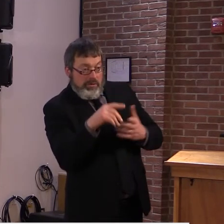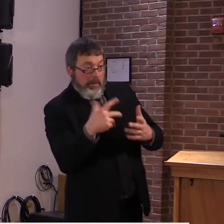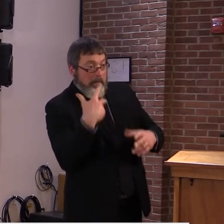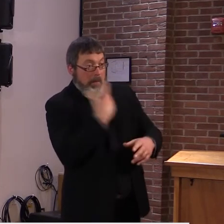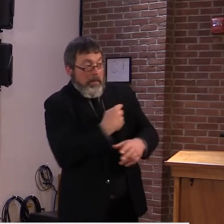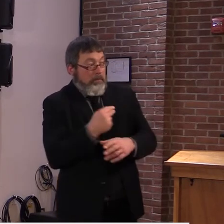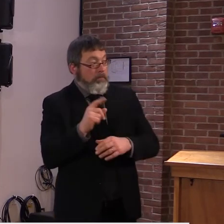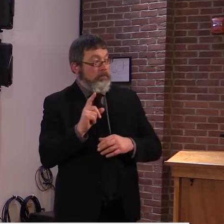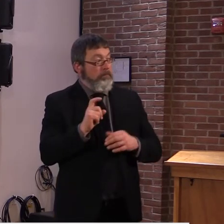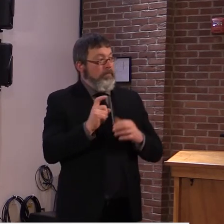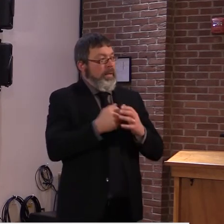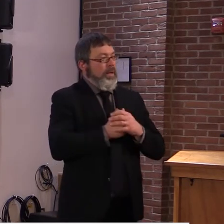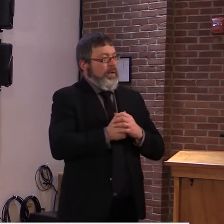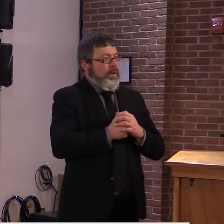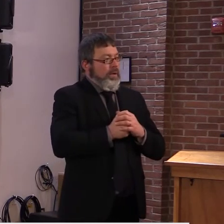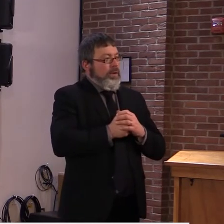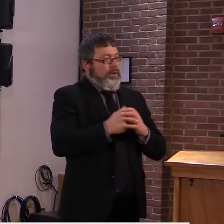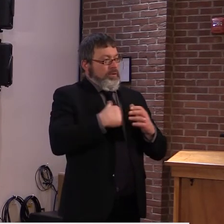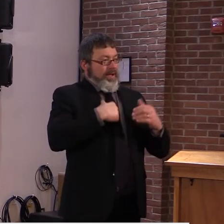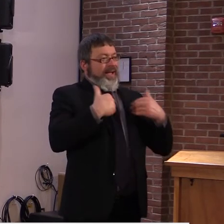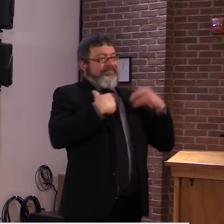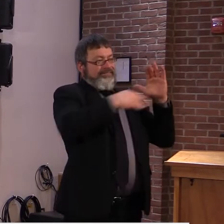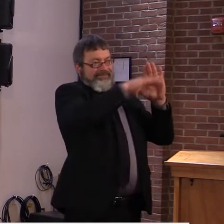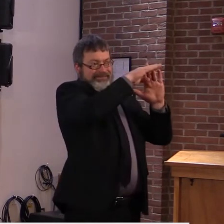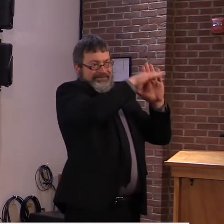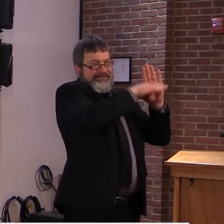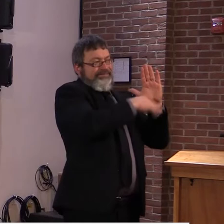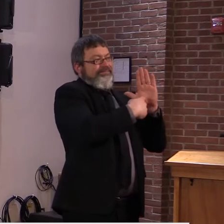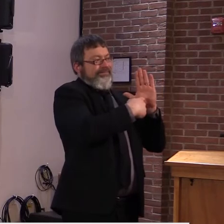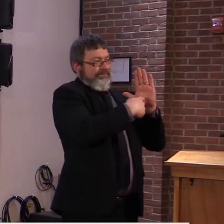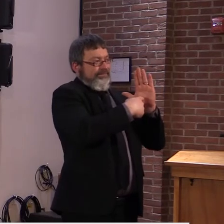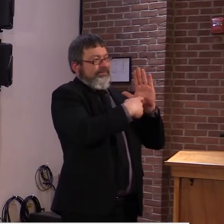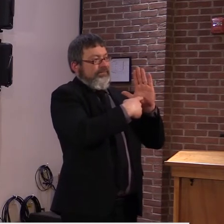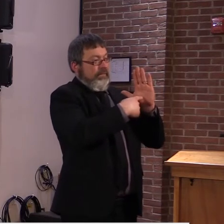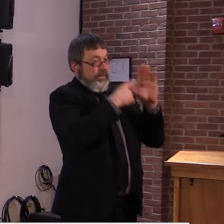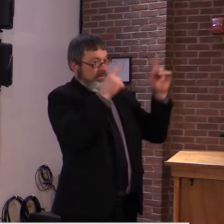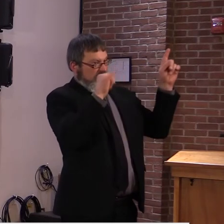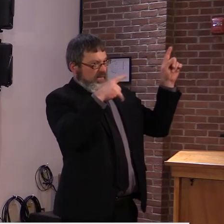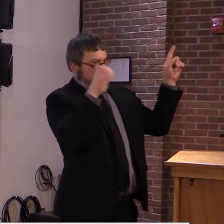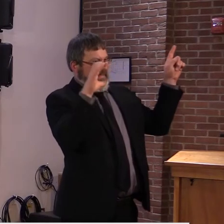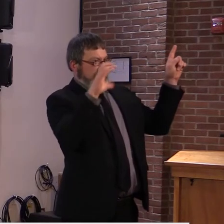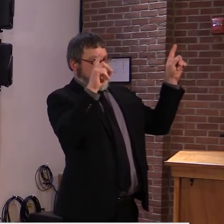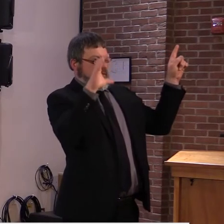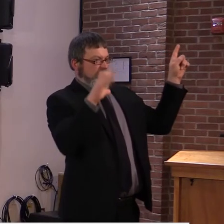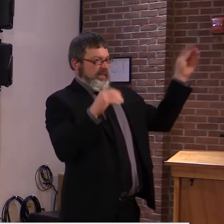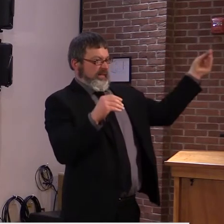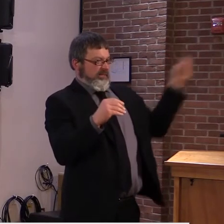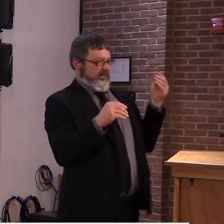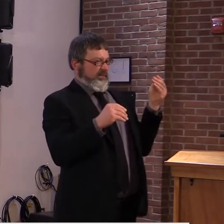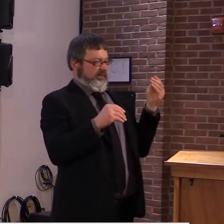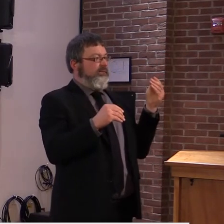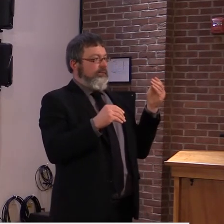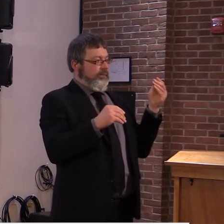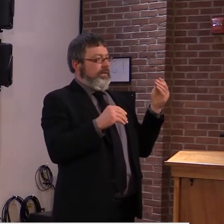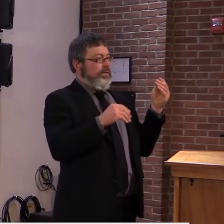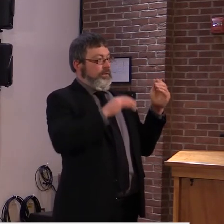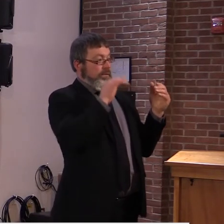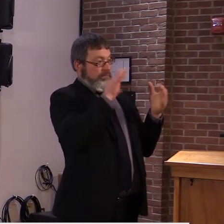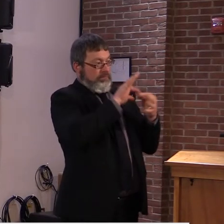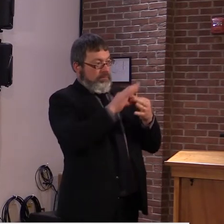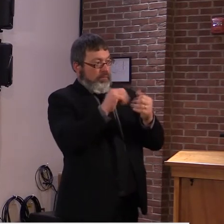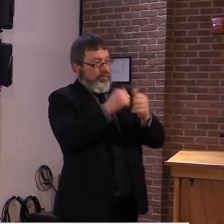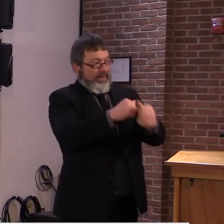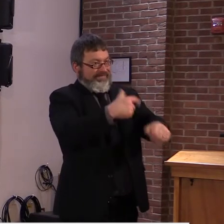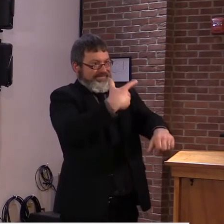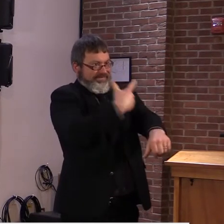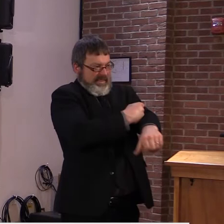there are guidelines that have been put out by the CDC regarding vaccination in settings where there are